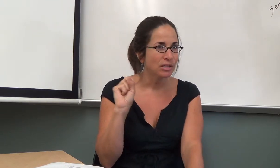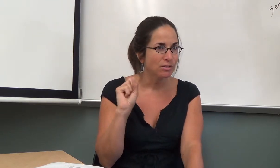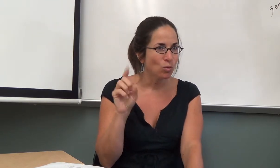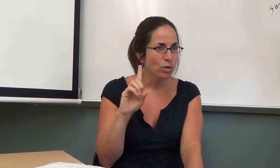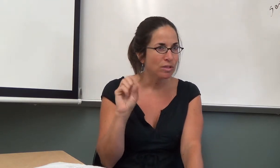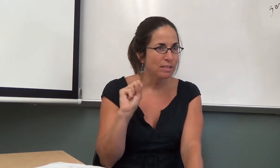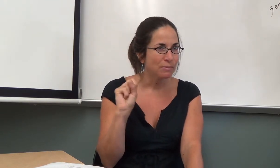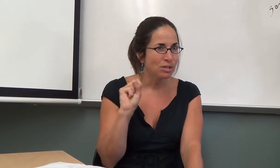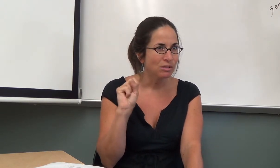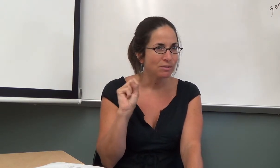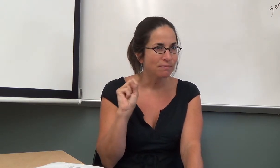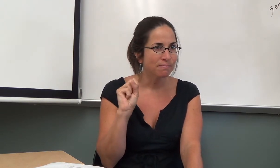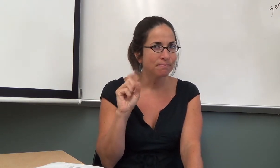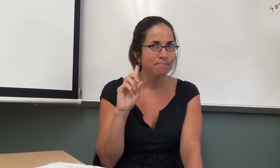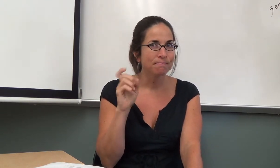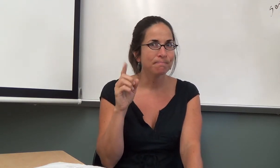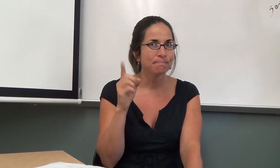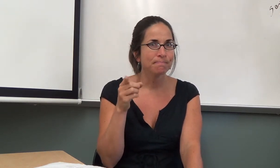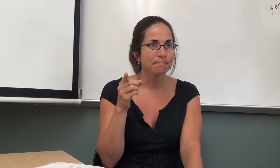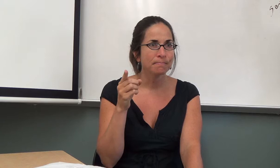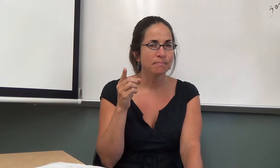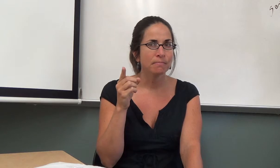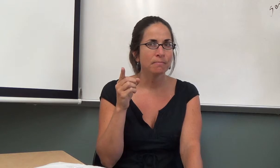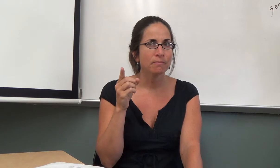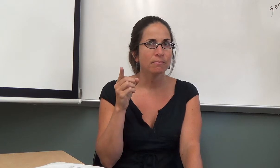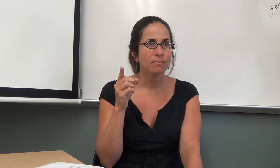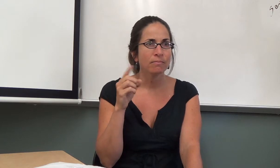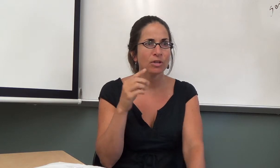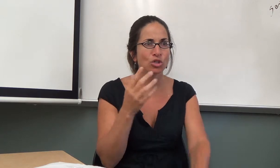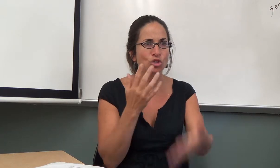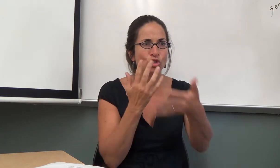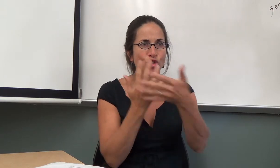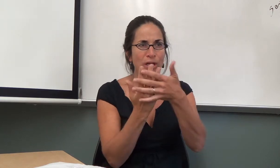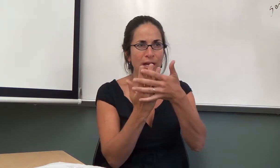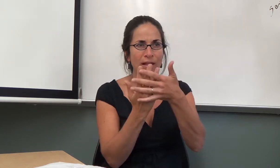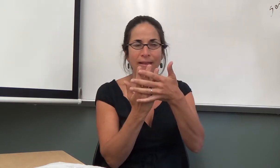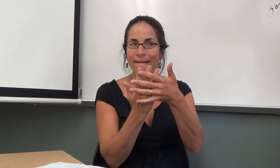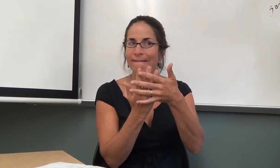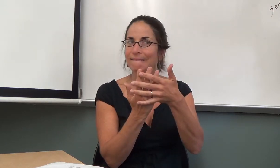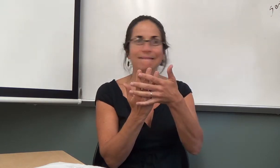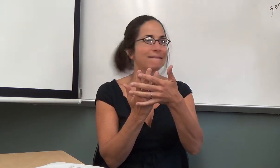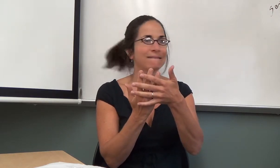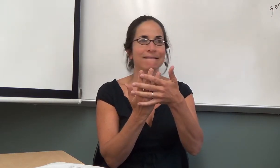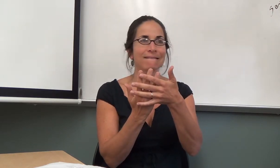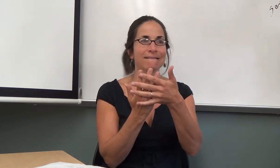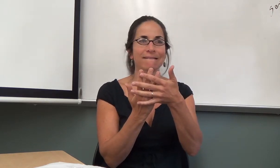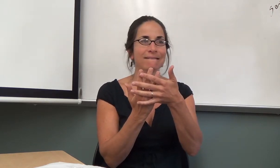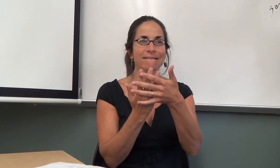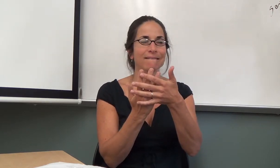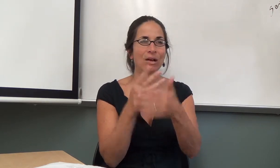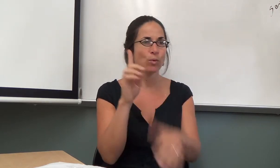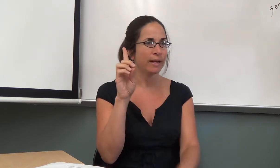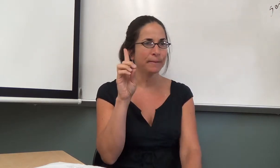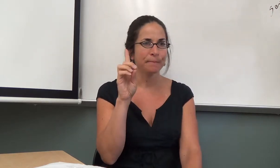subject. Jail. Hmm? Jail. I don't know about that. Wait a minute.